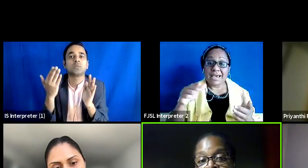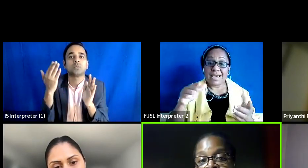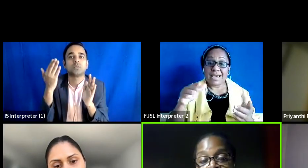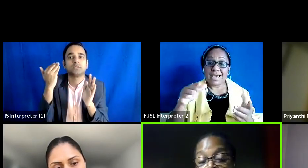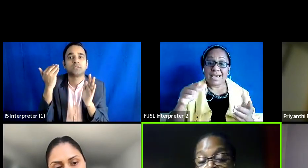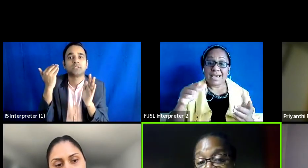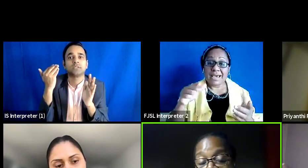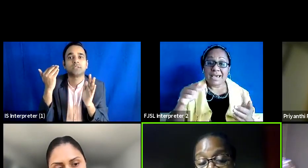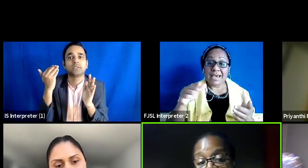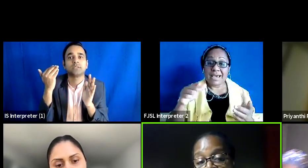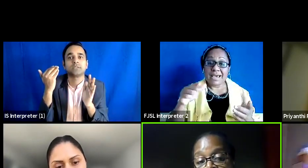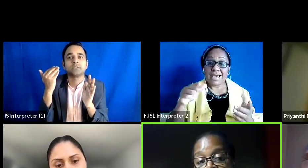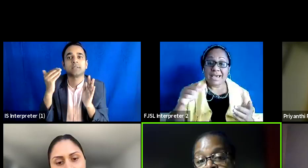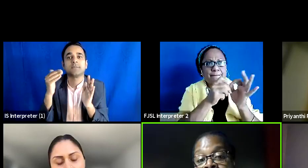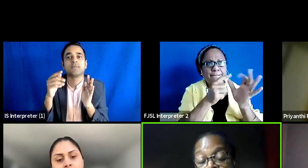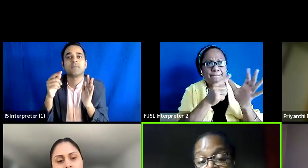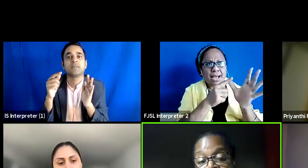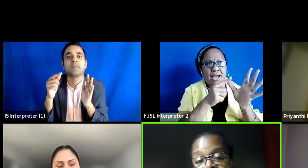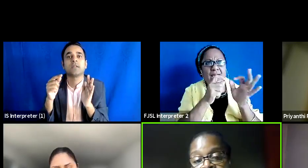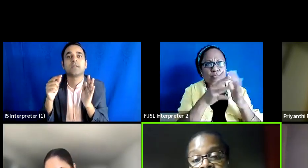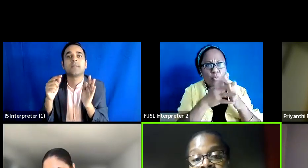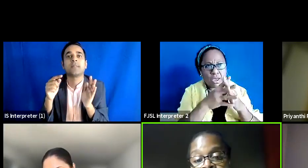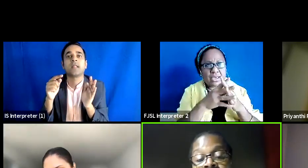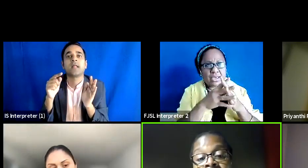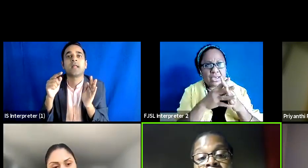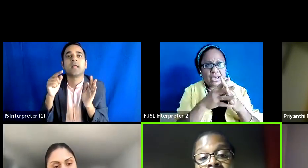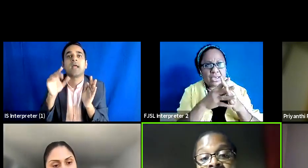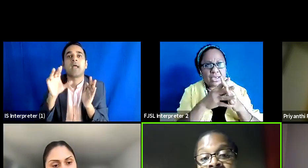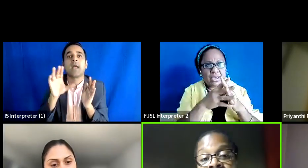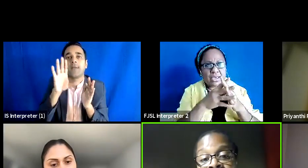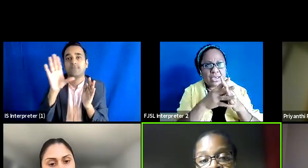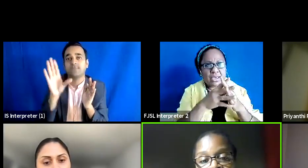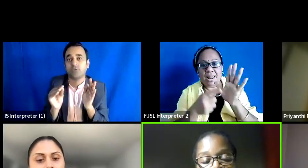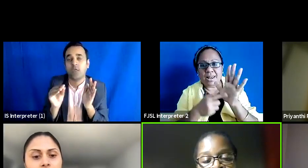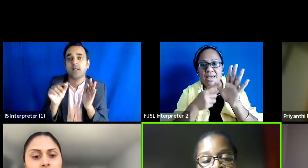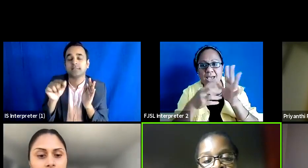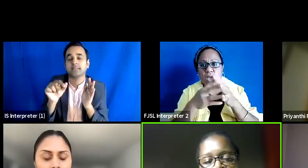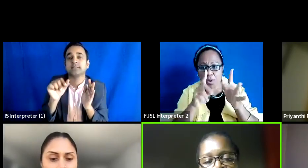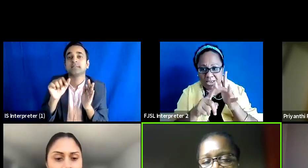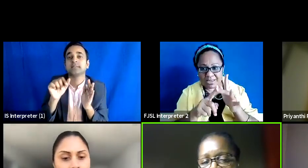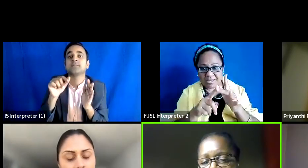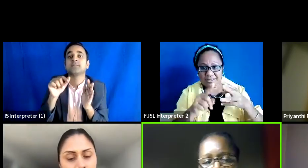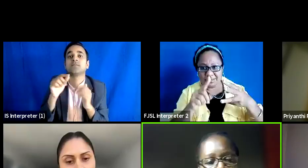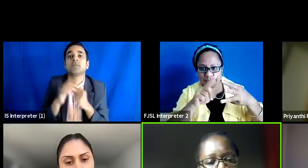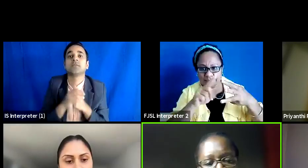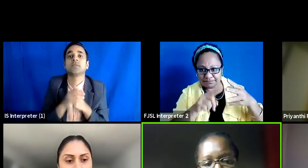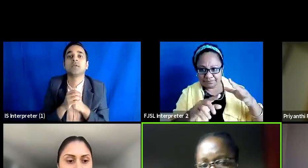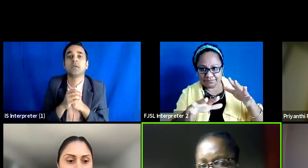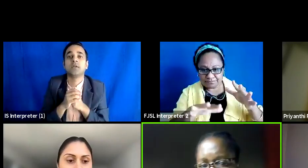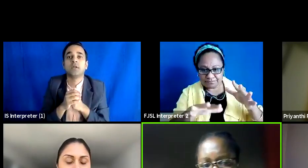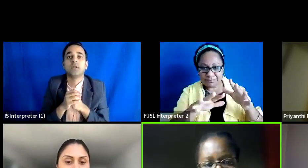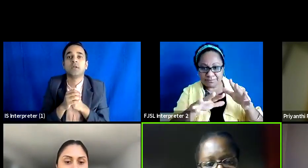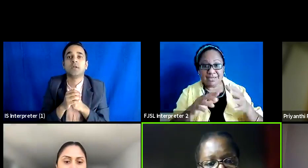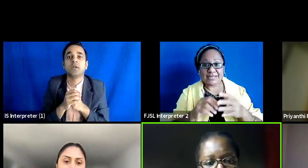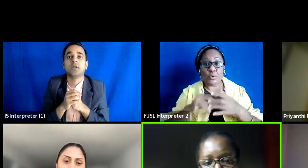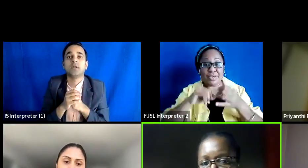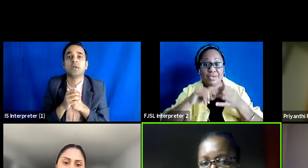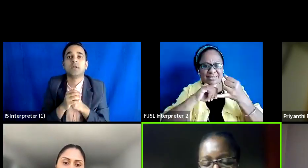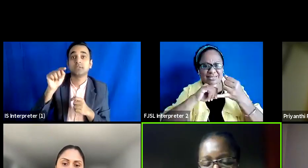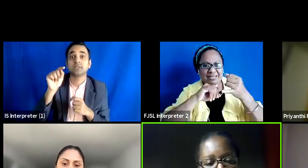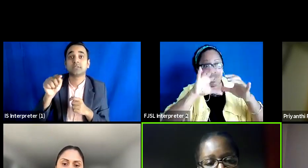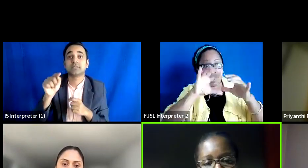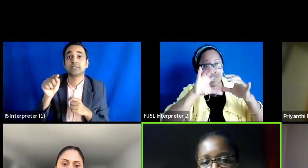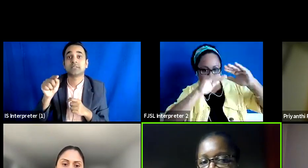South Africa, and the countries in the SADC region. More than 2,000